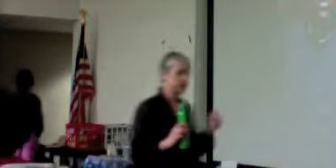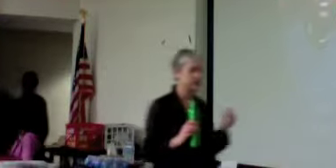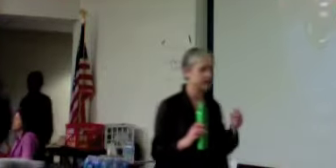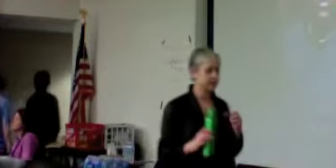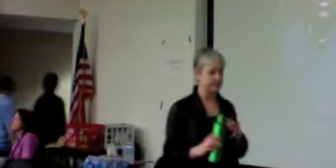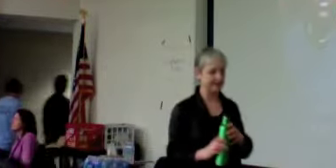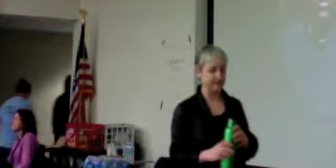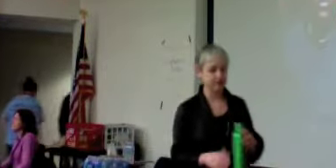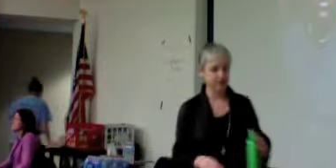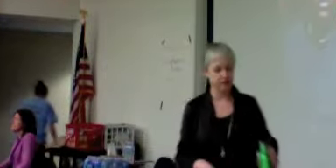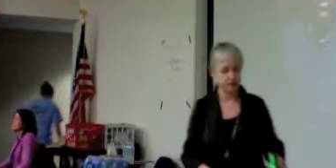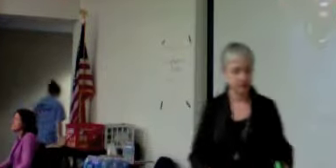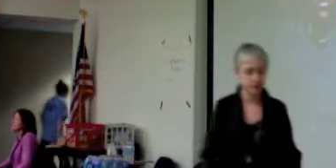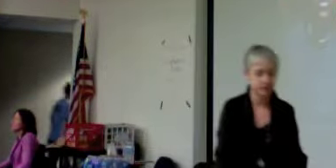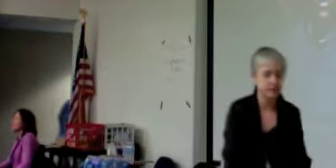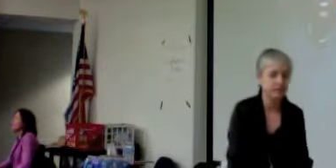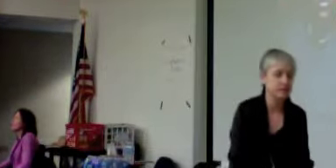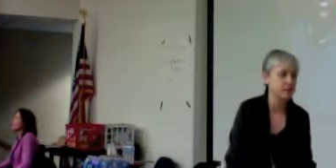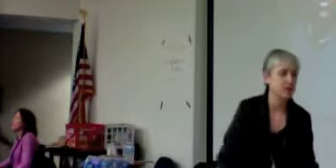Which cast?